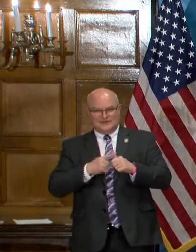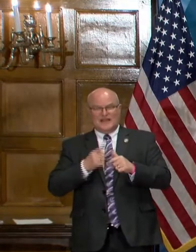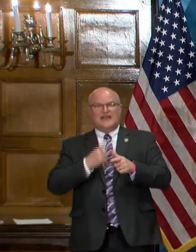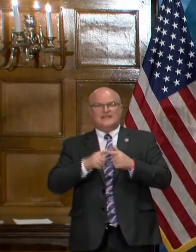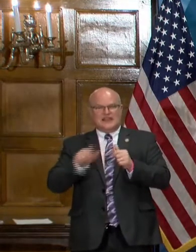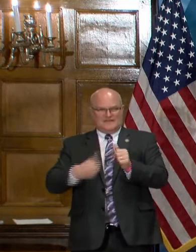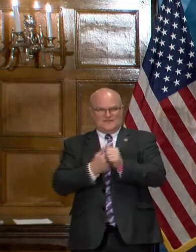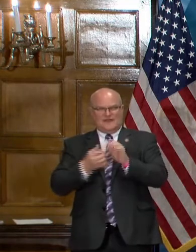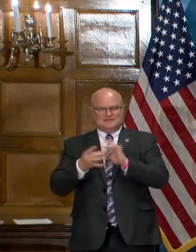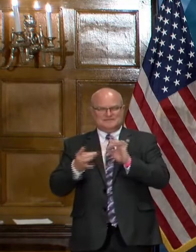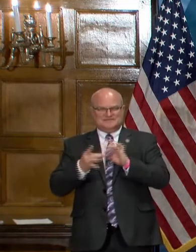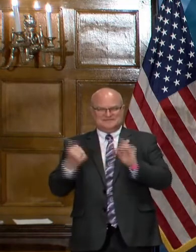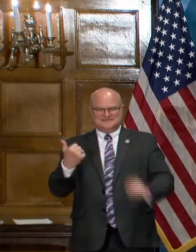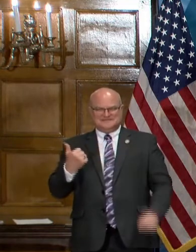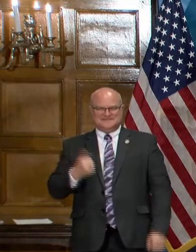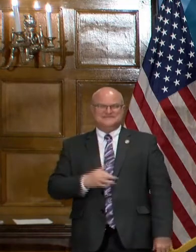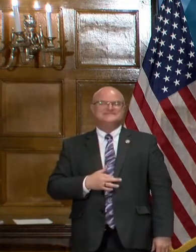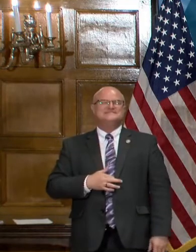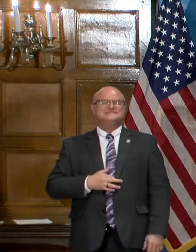I'll have a follow-up.